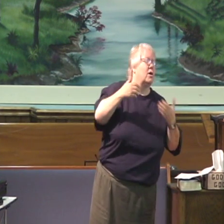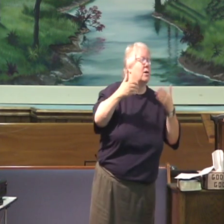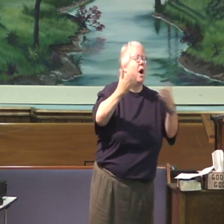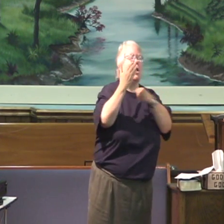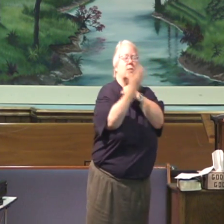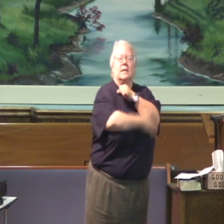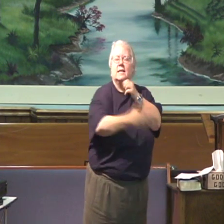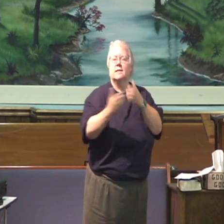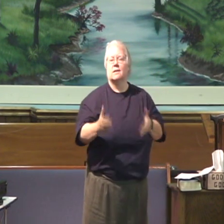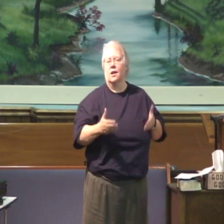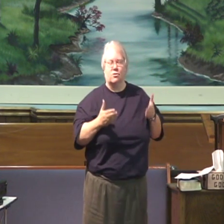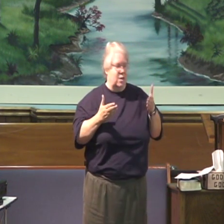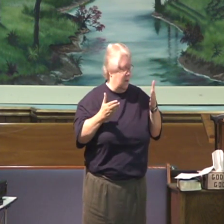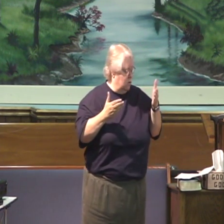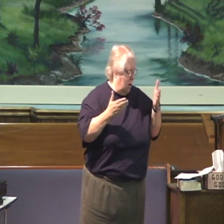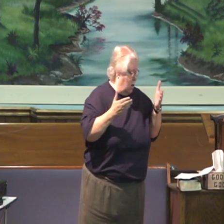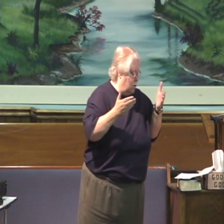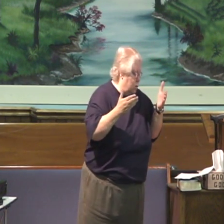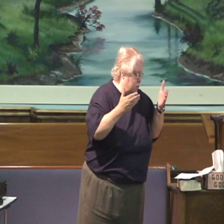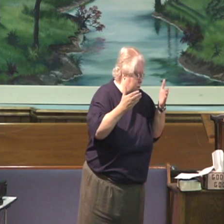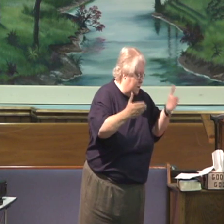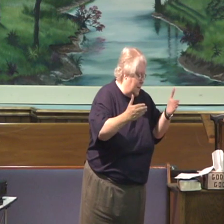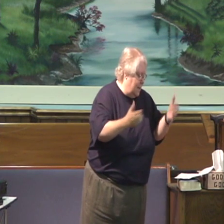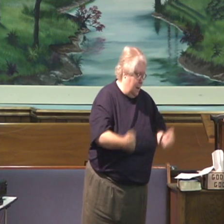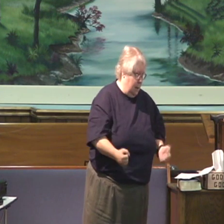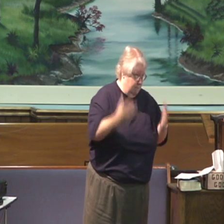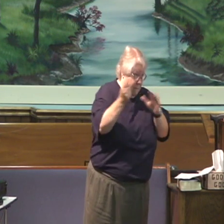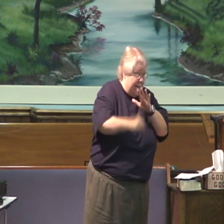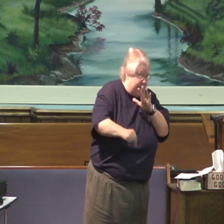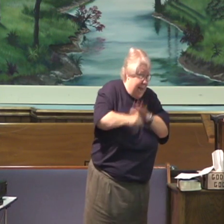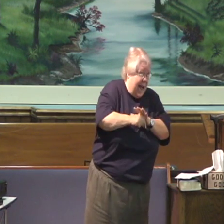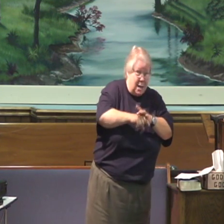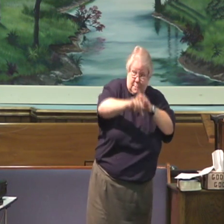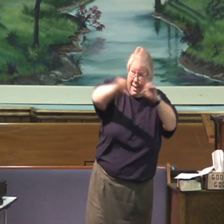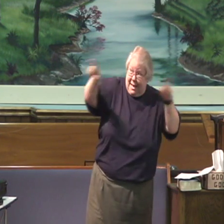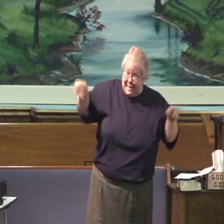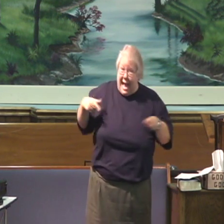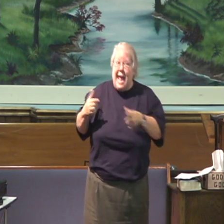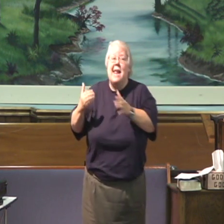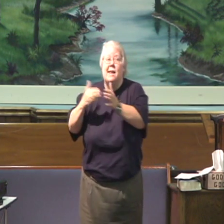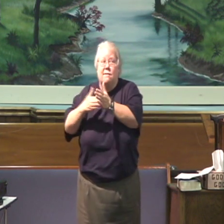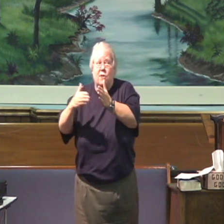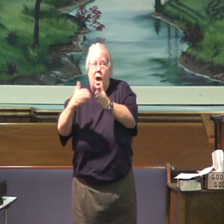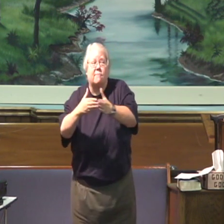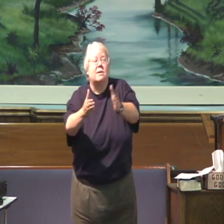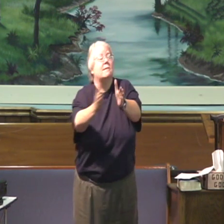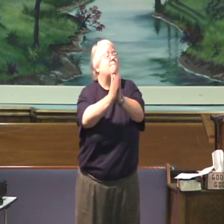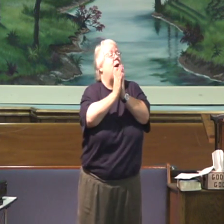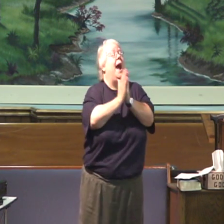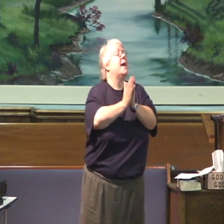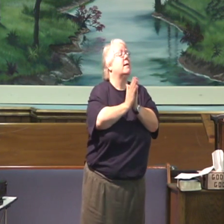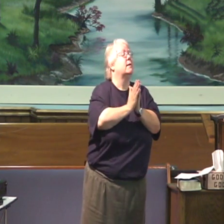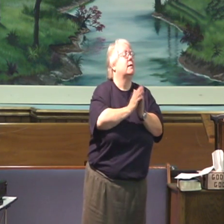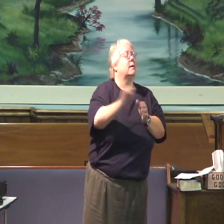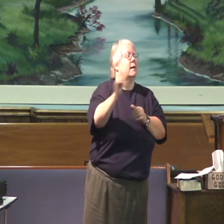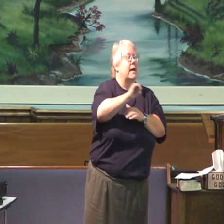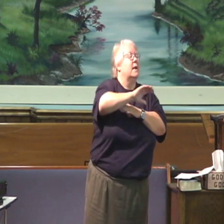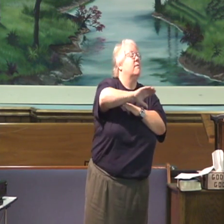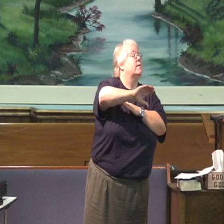traveled on the country road. Many times they've often prayed. Even